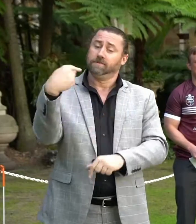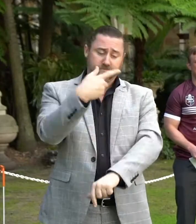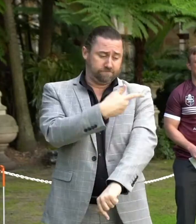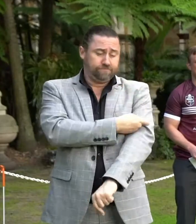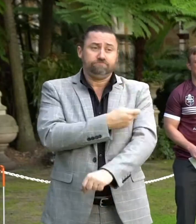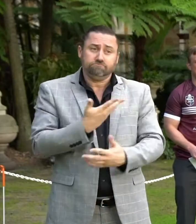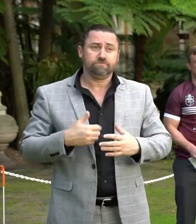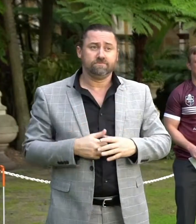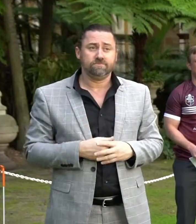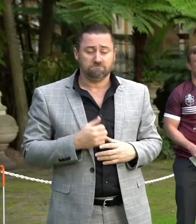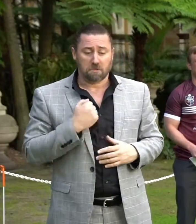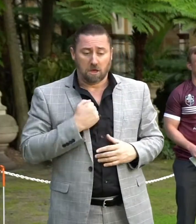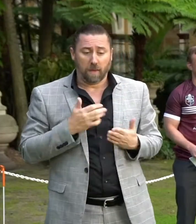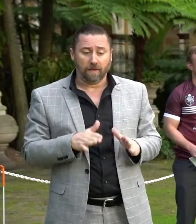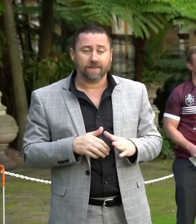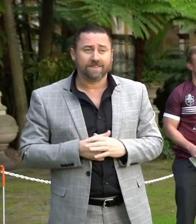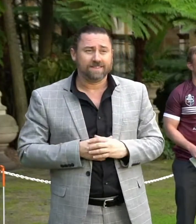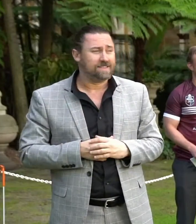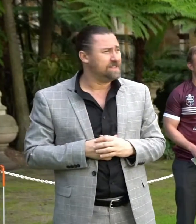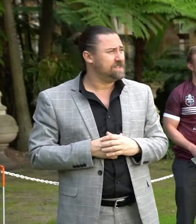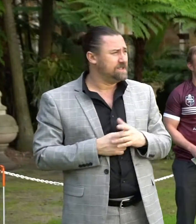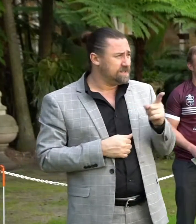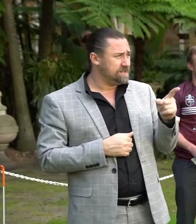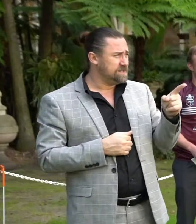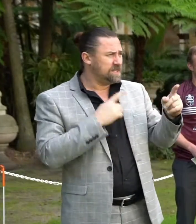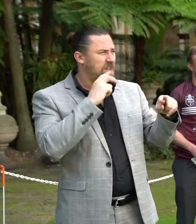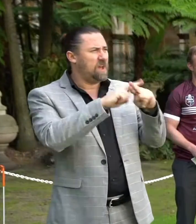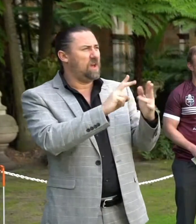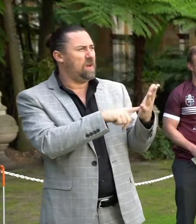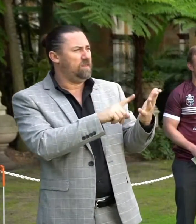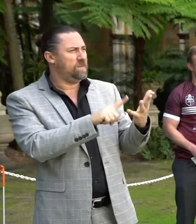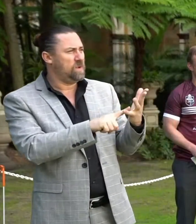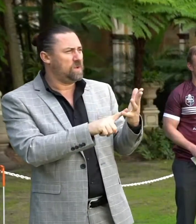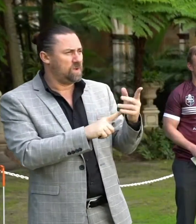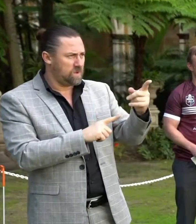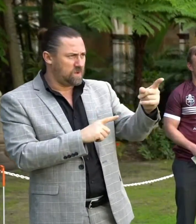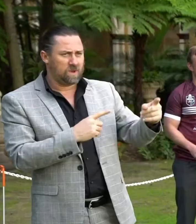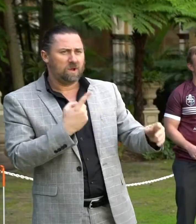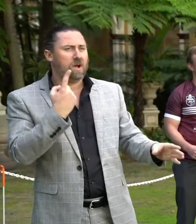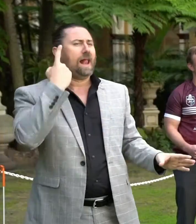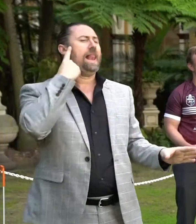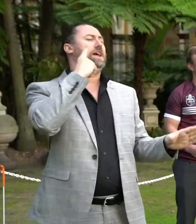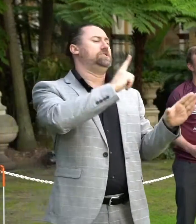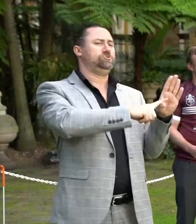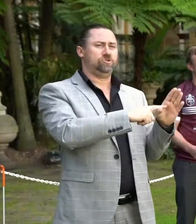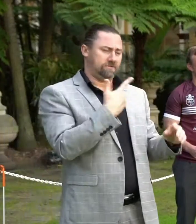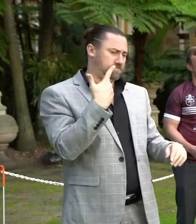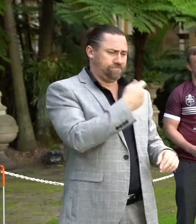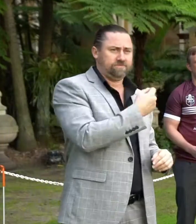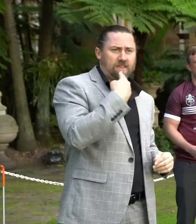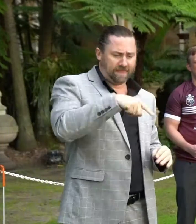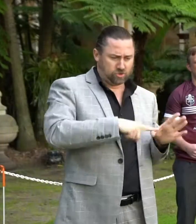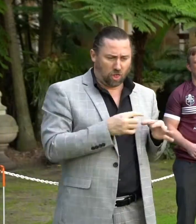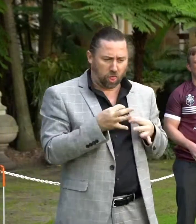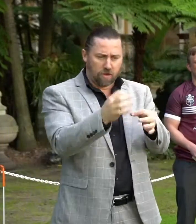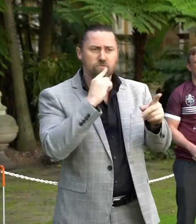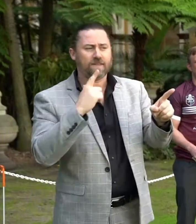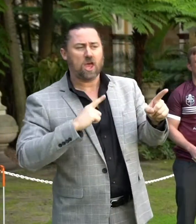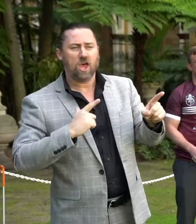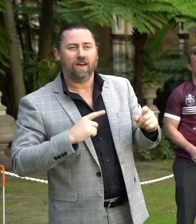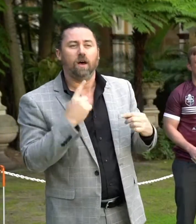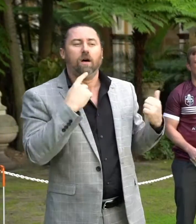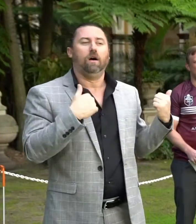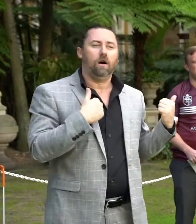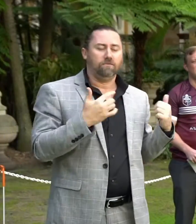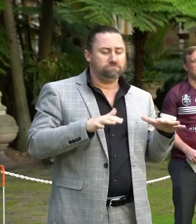me. You had your flu shot a bit earlier last year. Is there any reason why you took We've just been really busy, but I've been liaising with